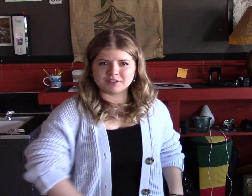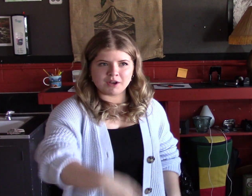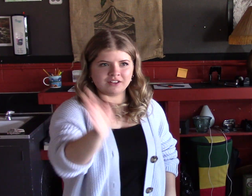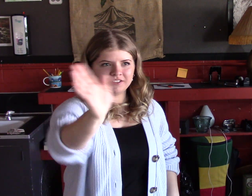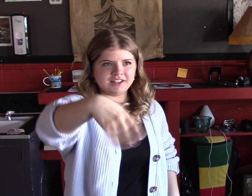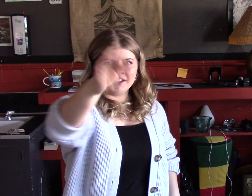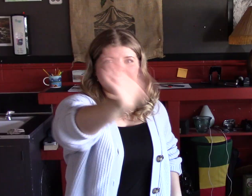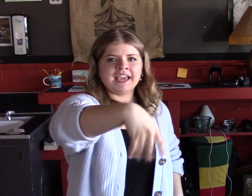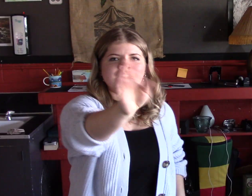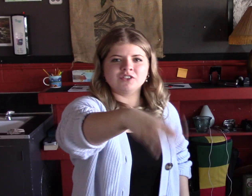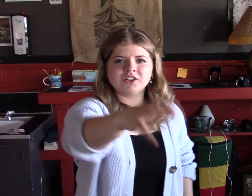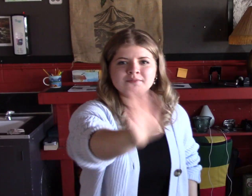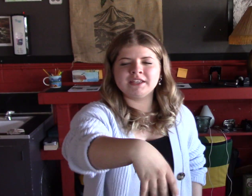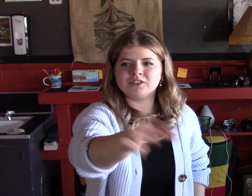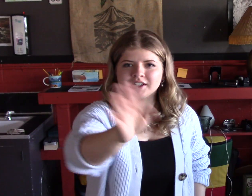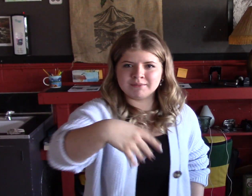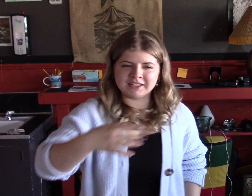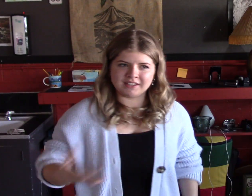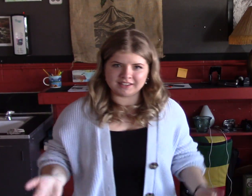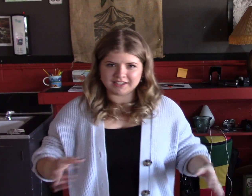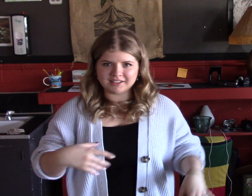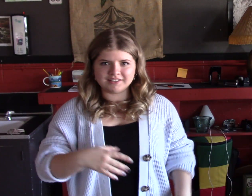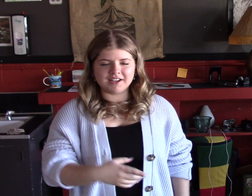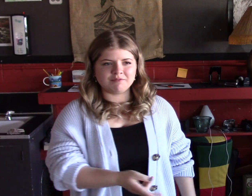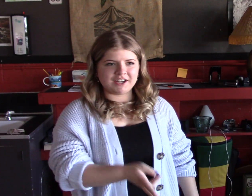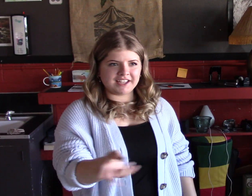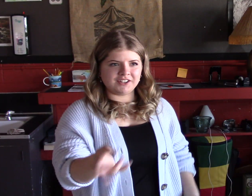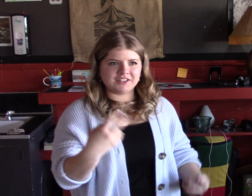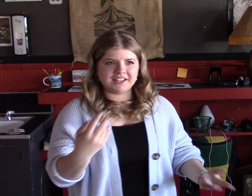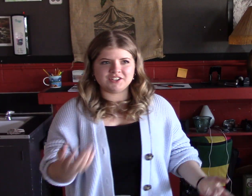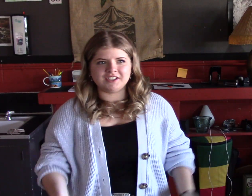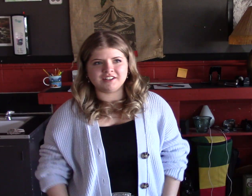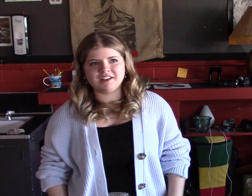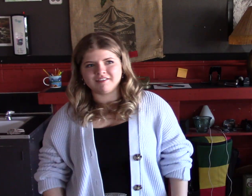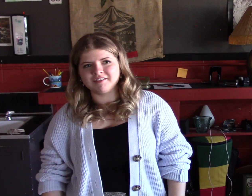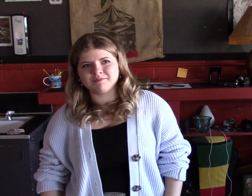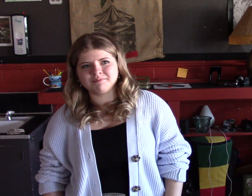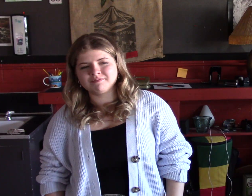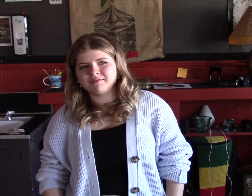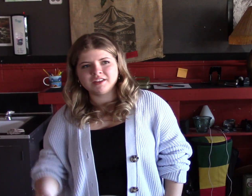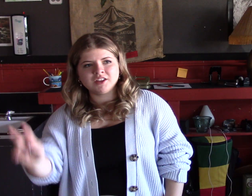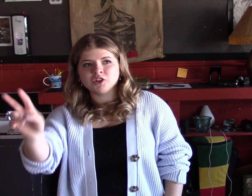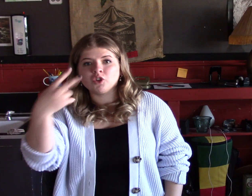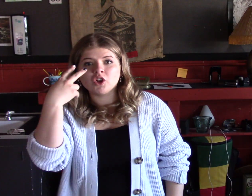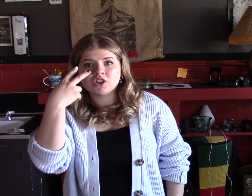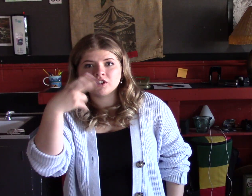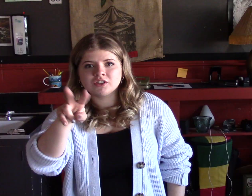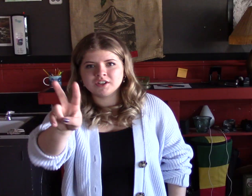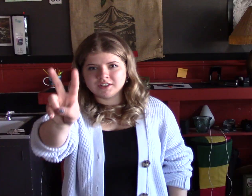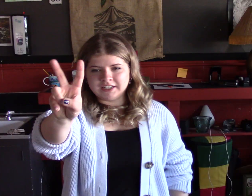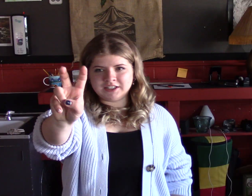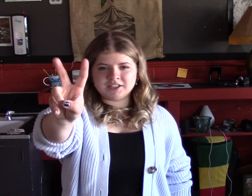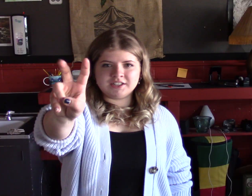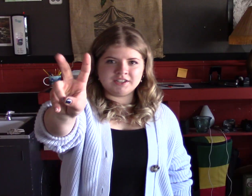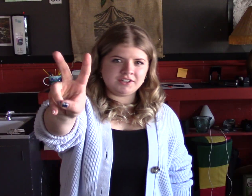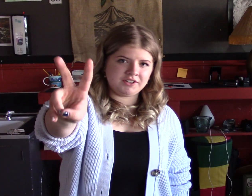well. Hey, look at me, look at me. Like I'm trying to get your attention. Look, it's your